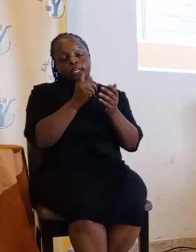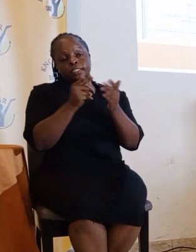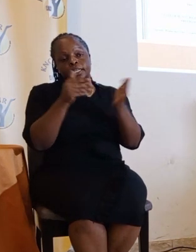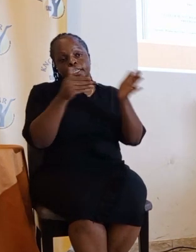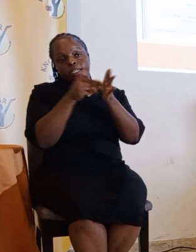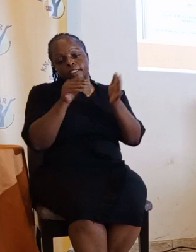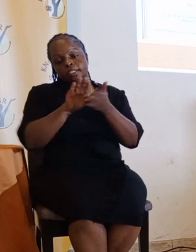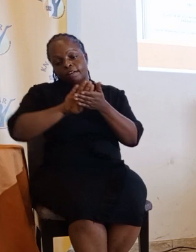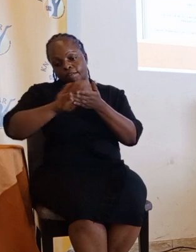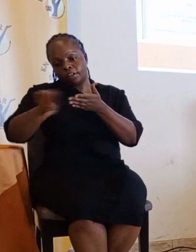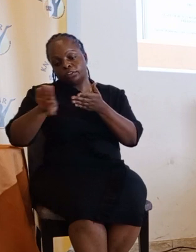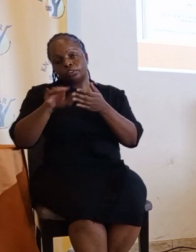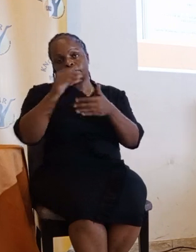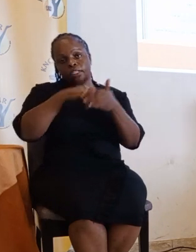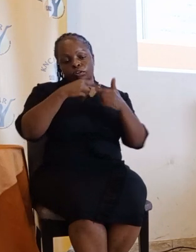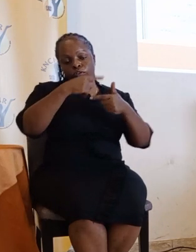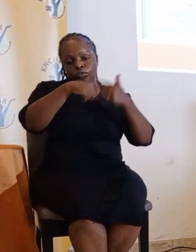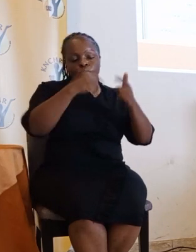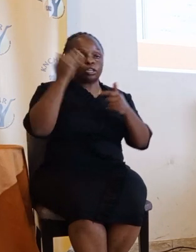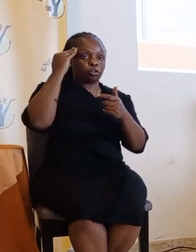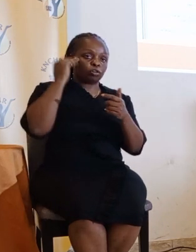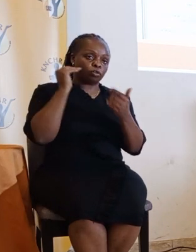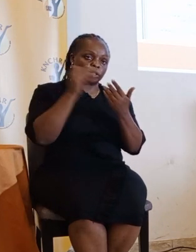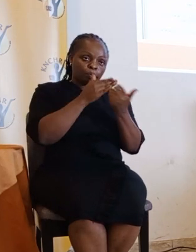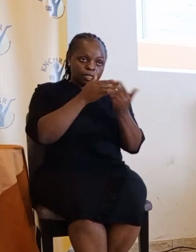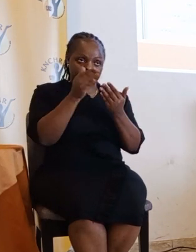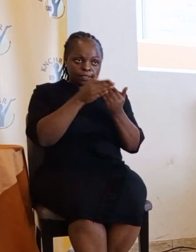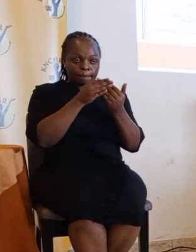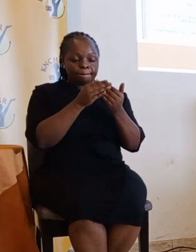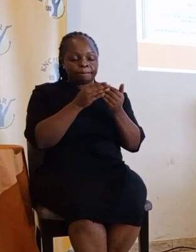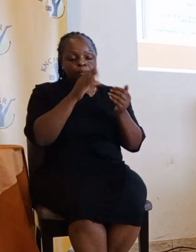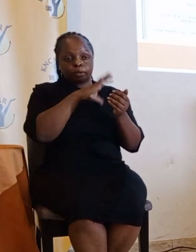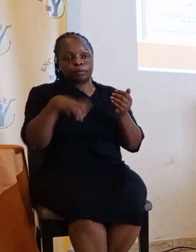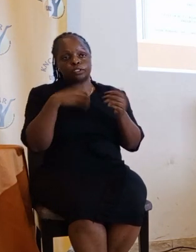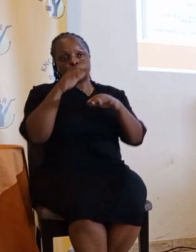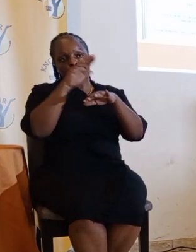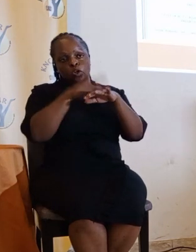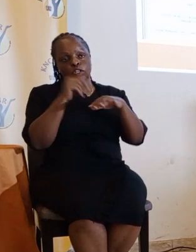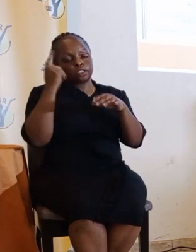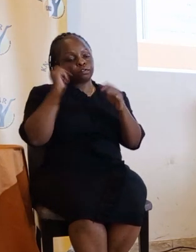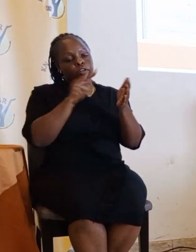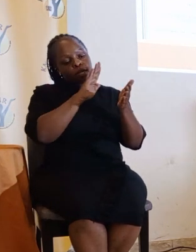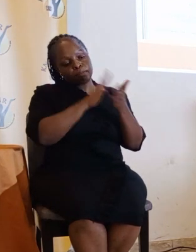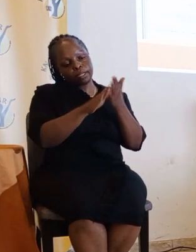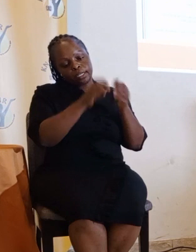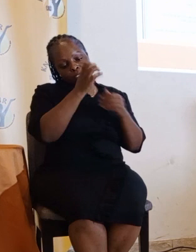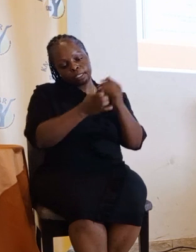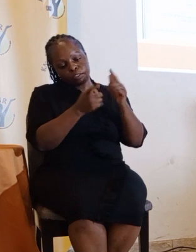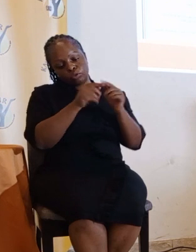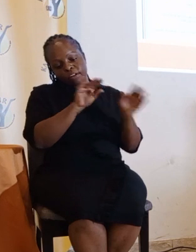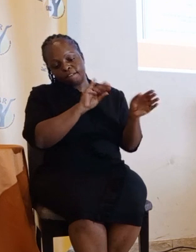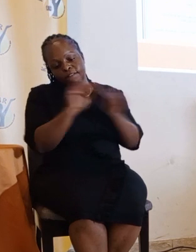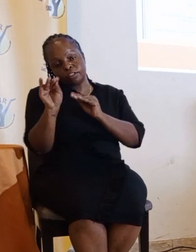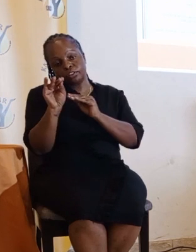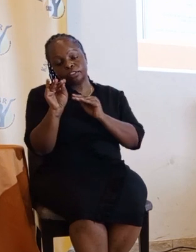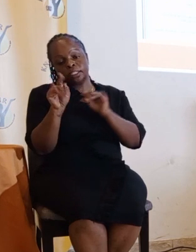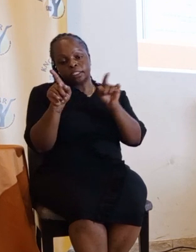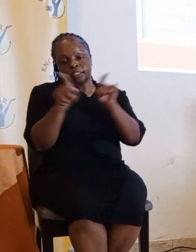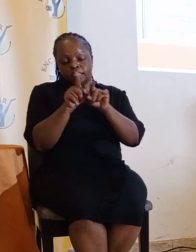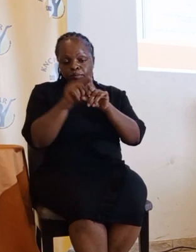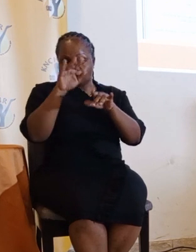evictions in the ongoing court matter. The Commission calls for an immediate end to the evictions